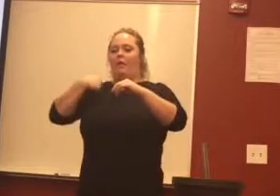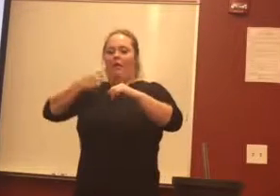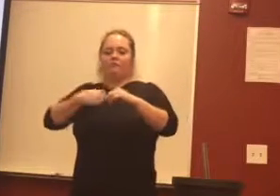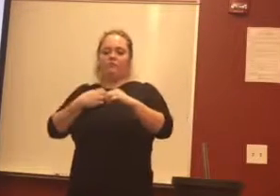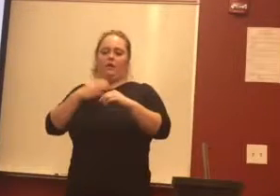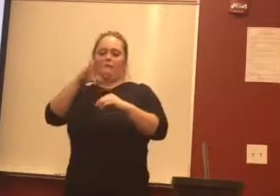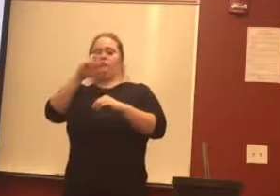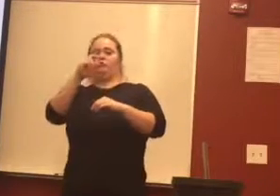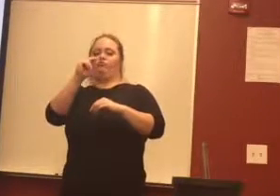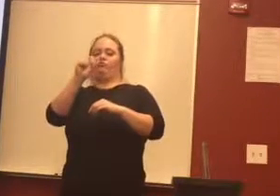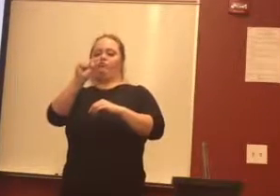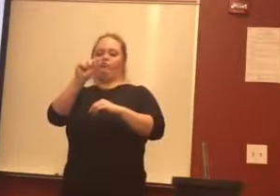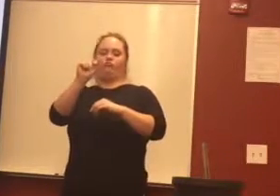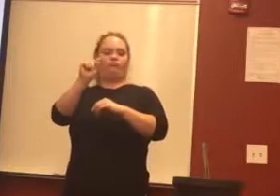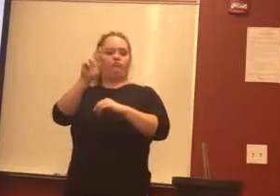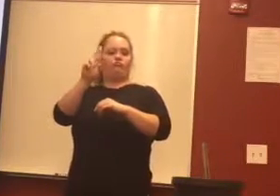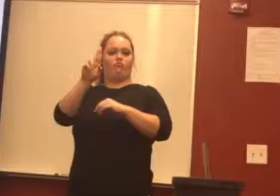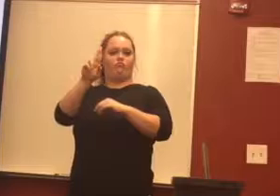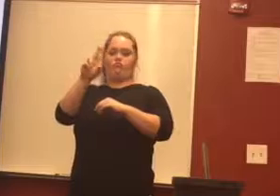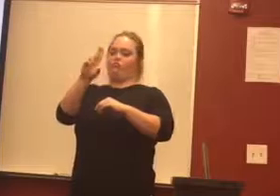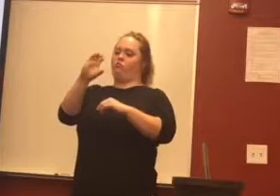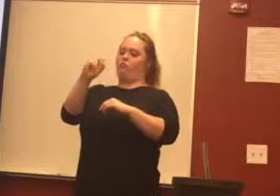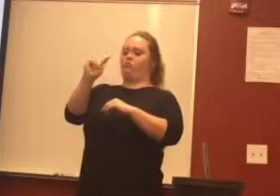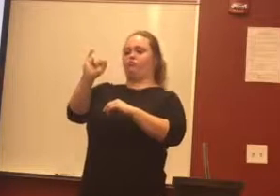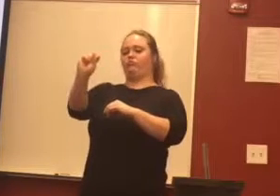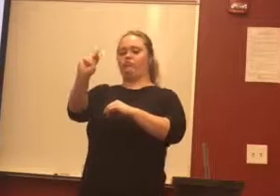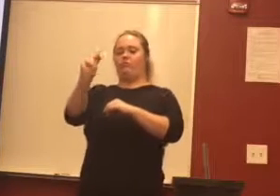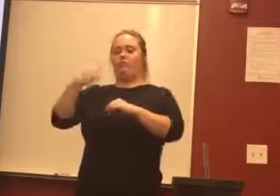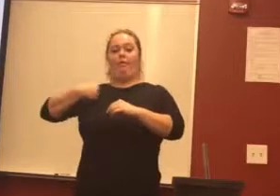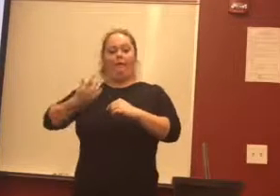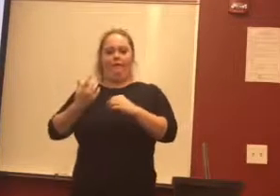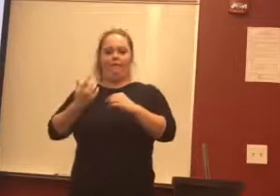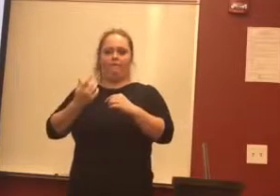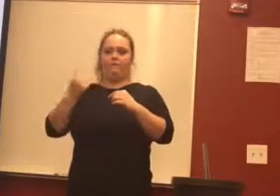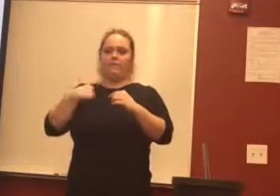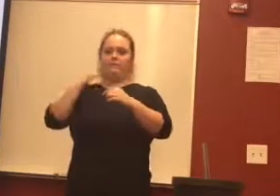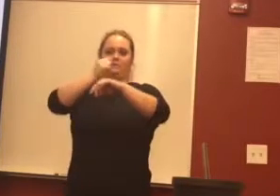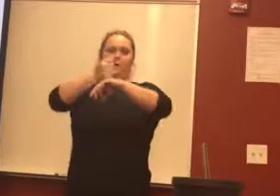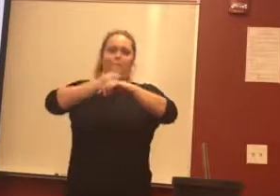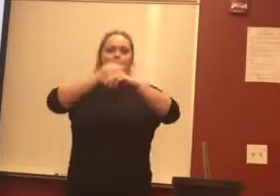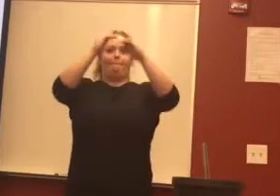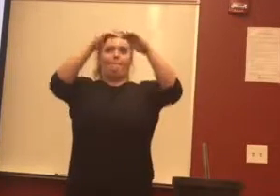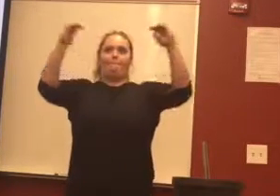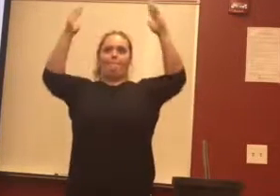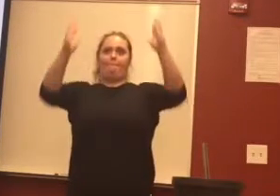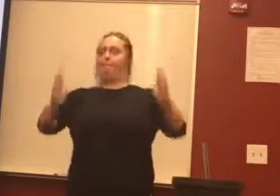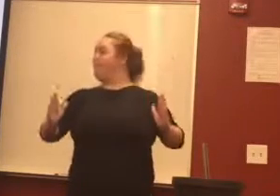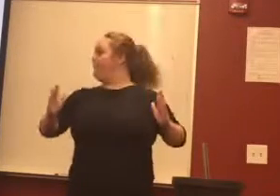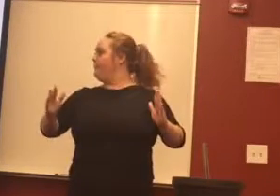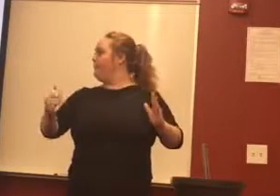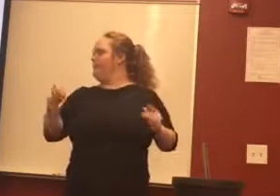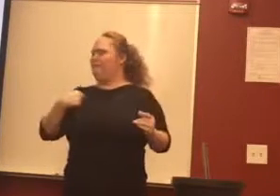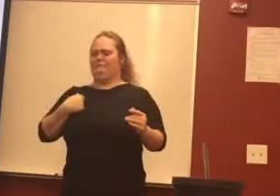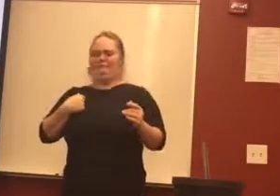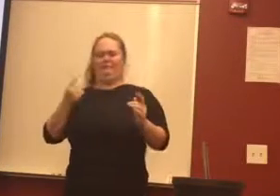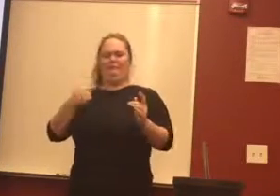of bamboo, took like twine, I don't even know what they used, but it looked like twine,